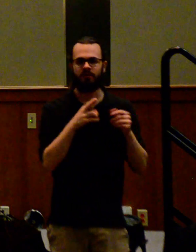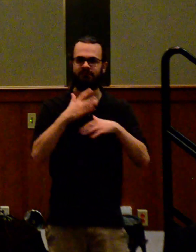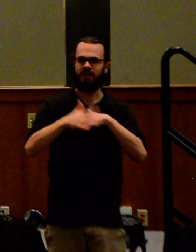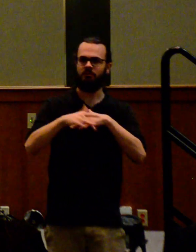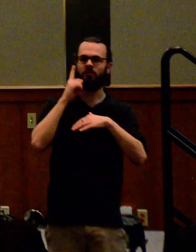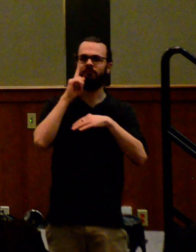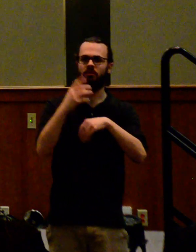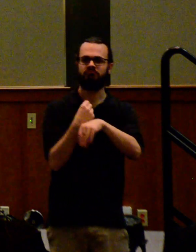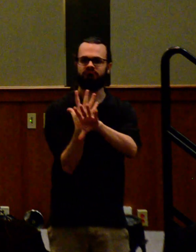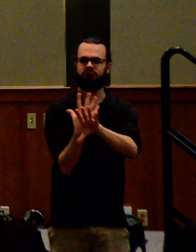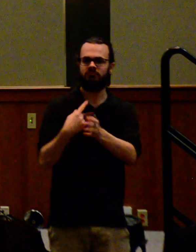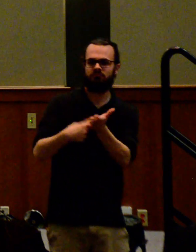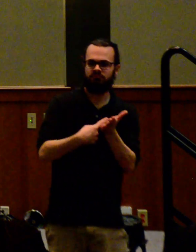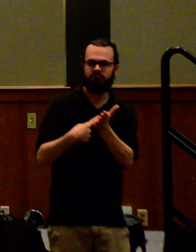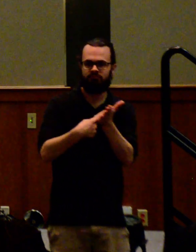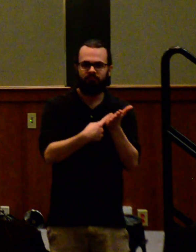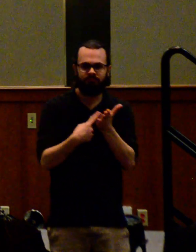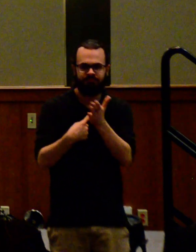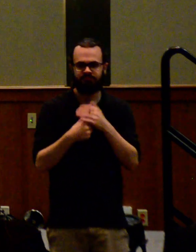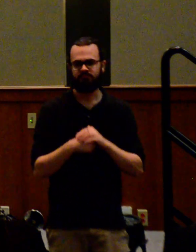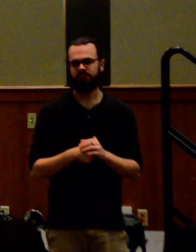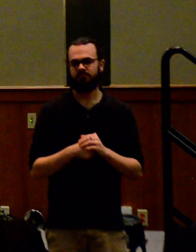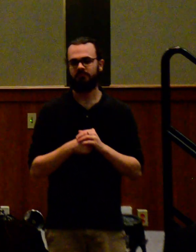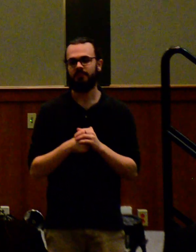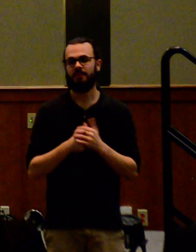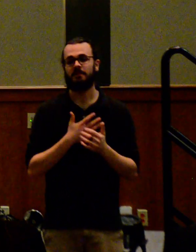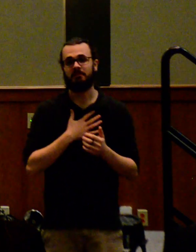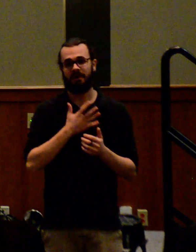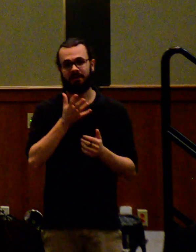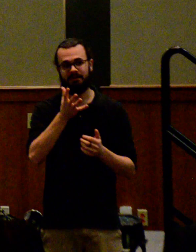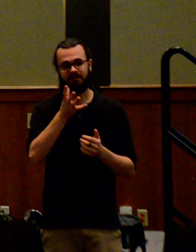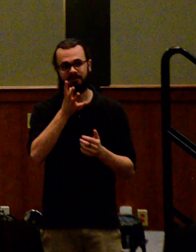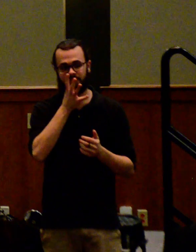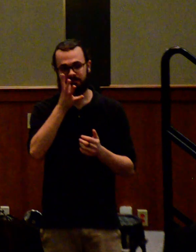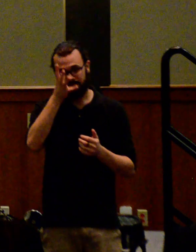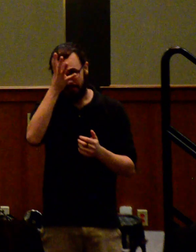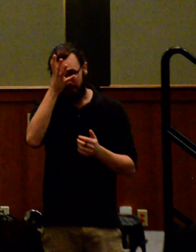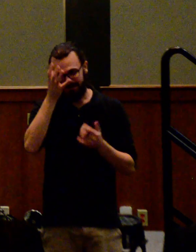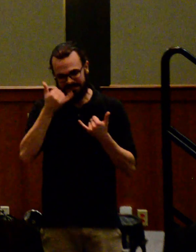My parents, they still send me pictures of mails if they don't know what the letter is trying to say.